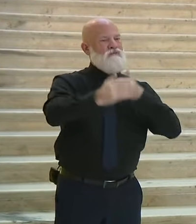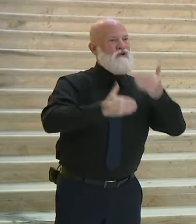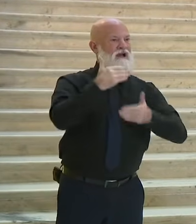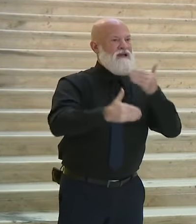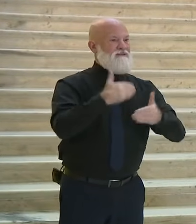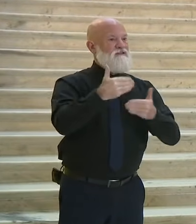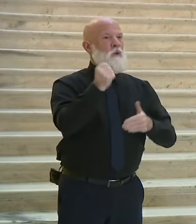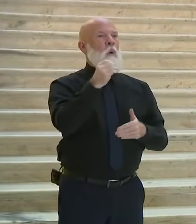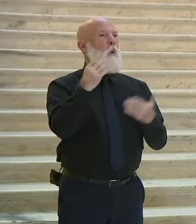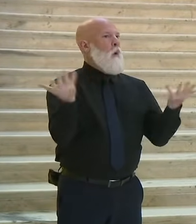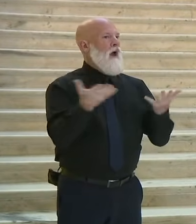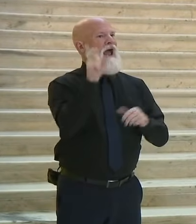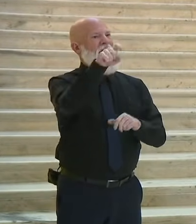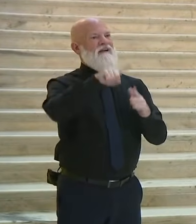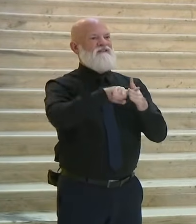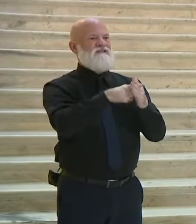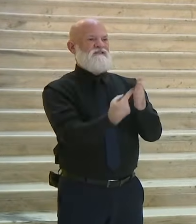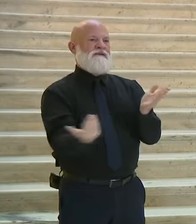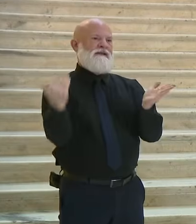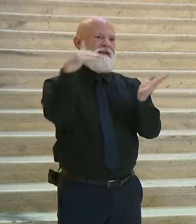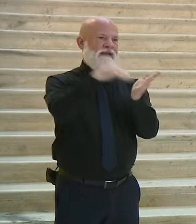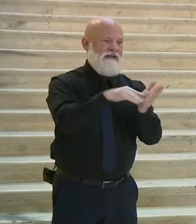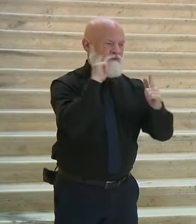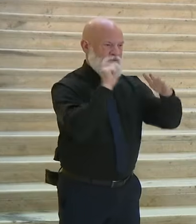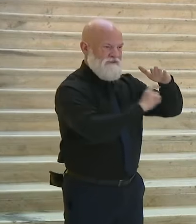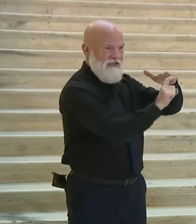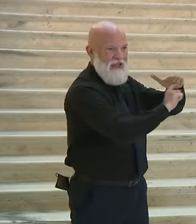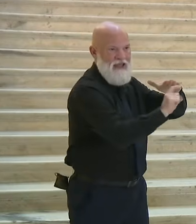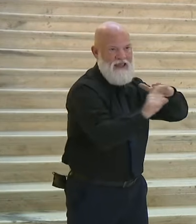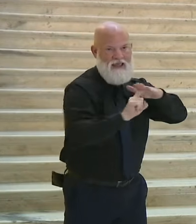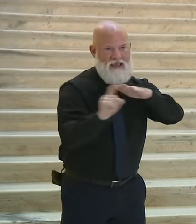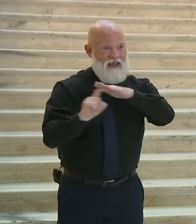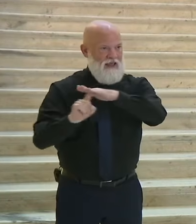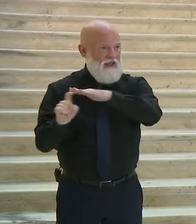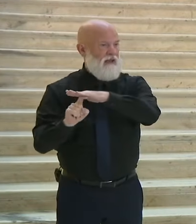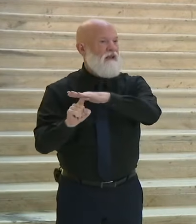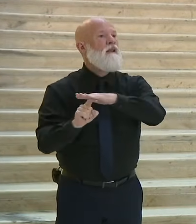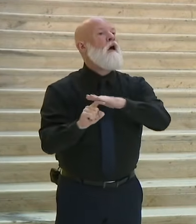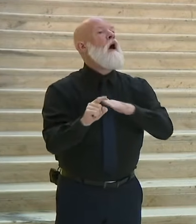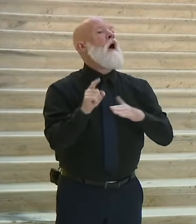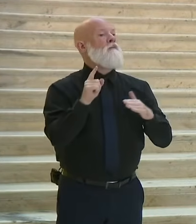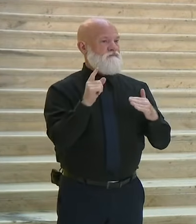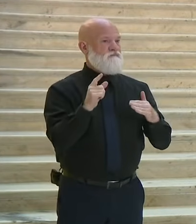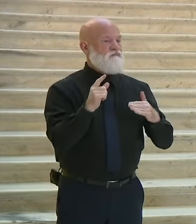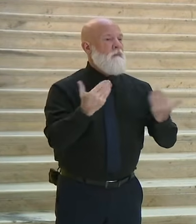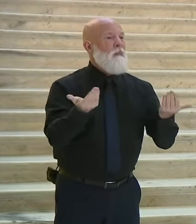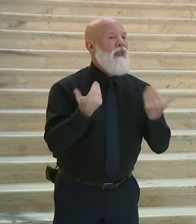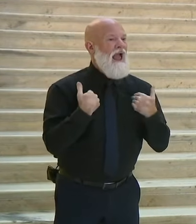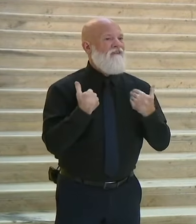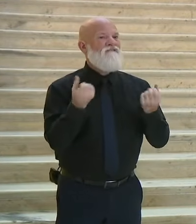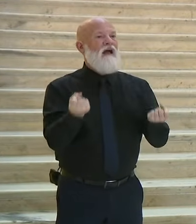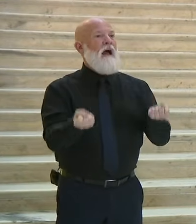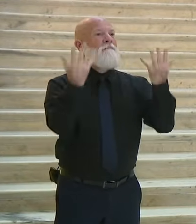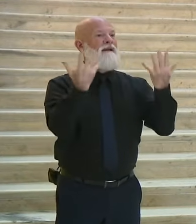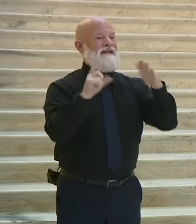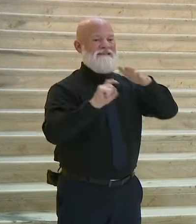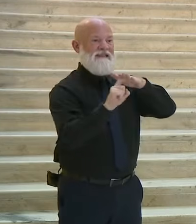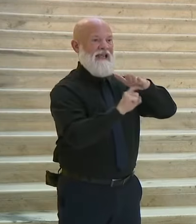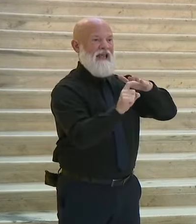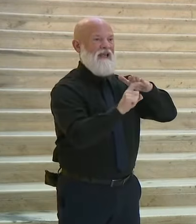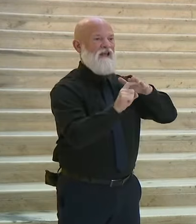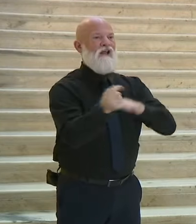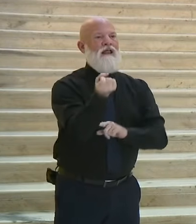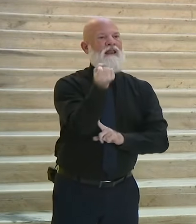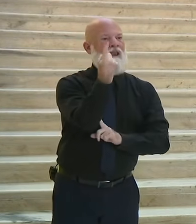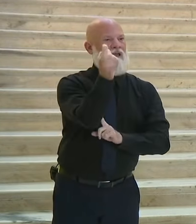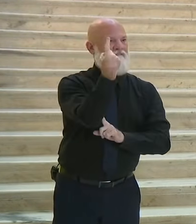rescanning. Now, in the rescan, they had 11 scanners. The state supplied two additional ones,